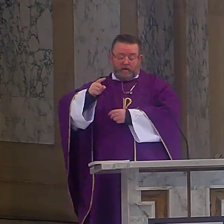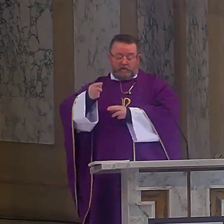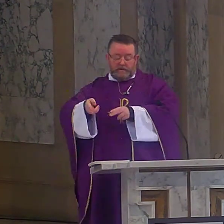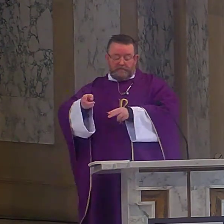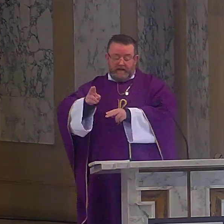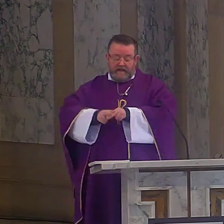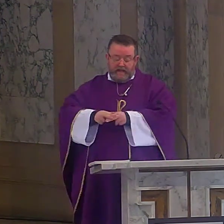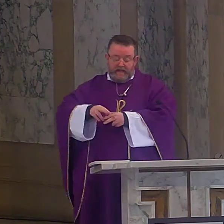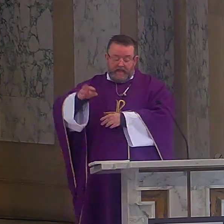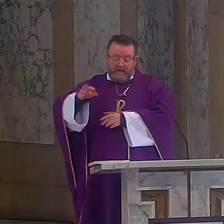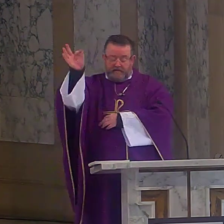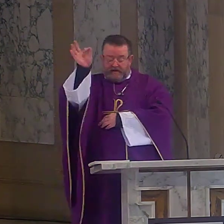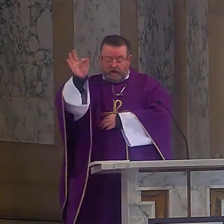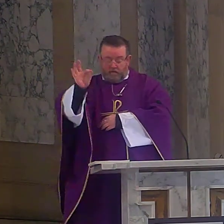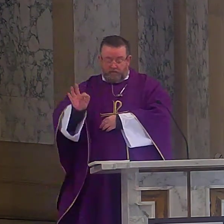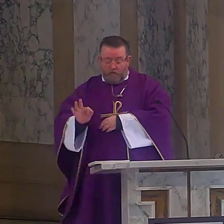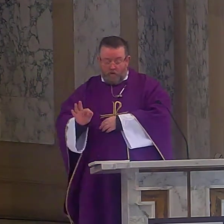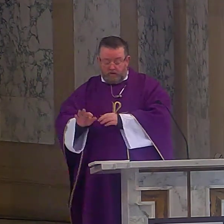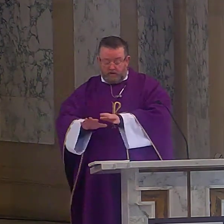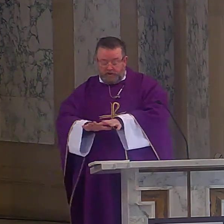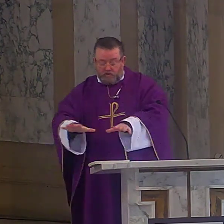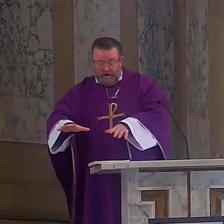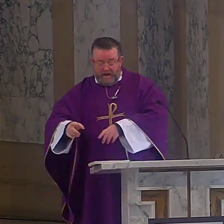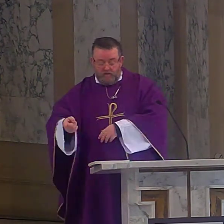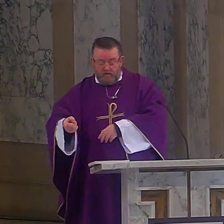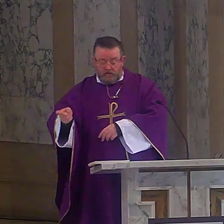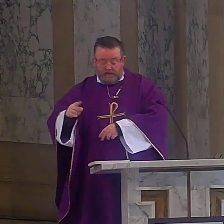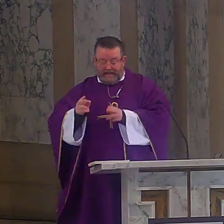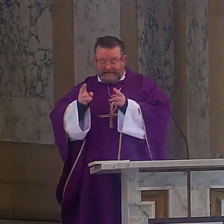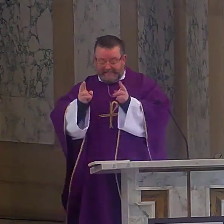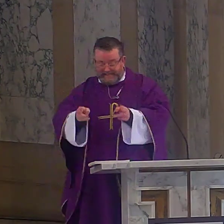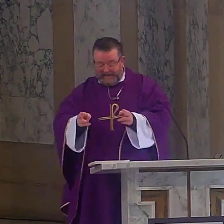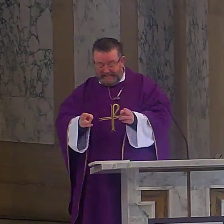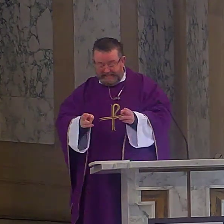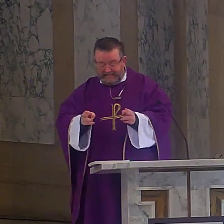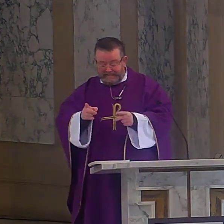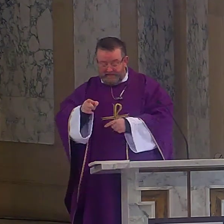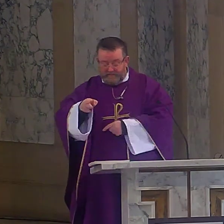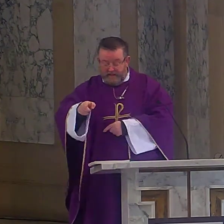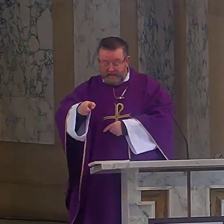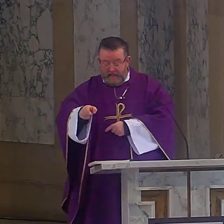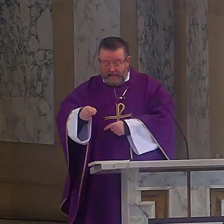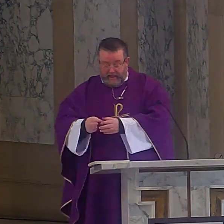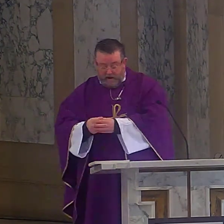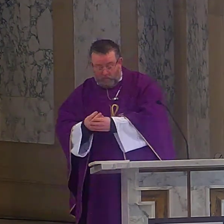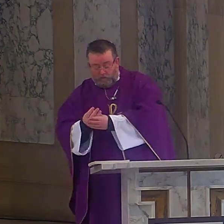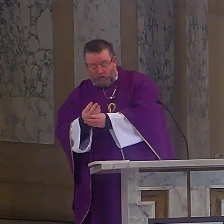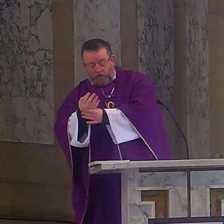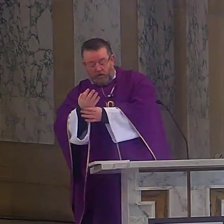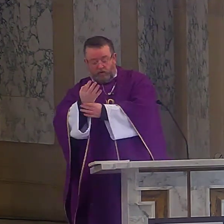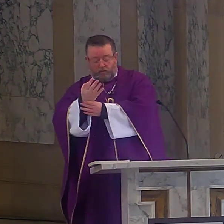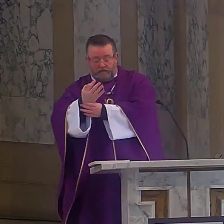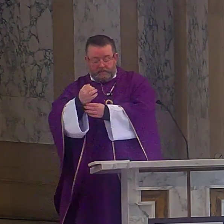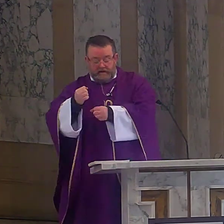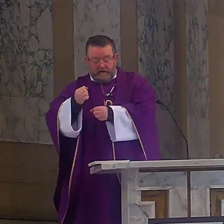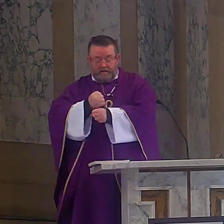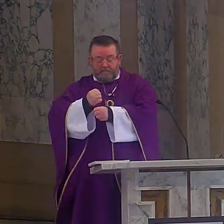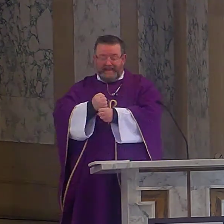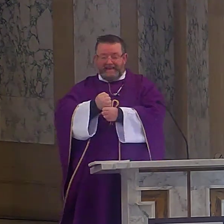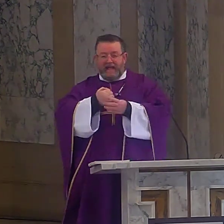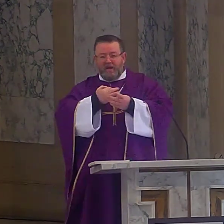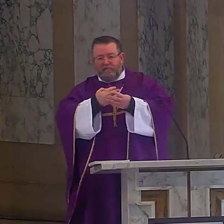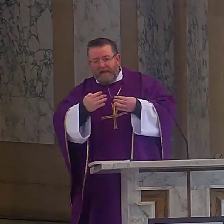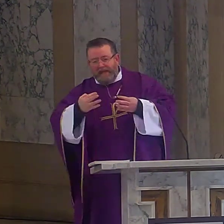but if it falls to the ground and dies it will grow and